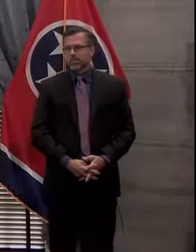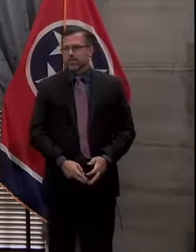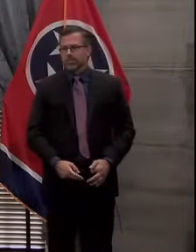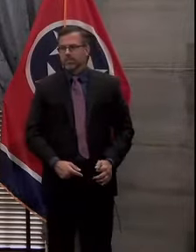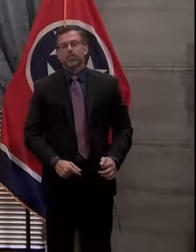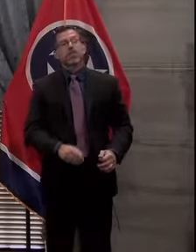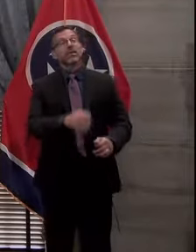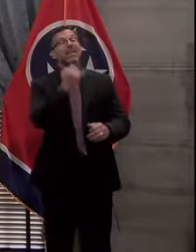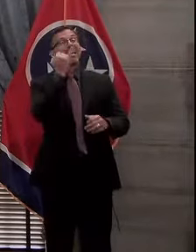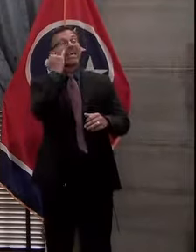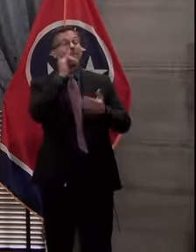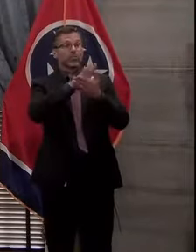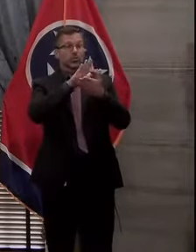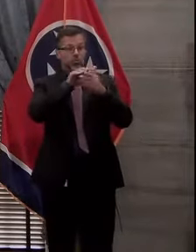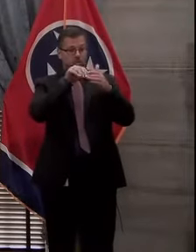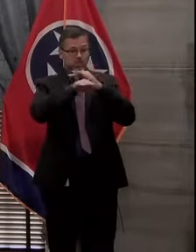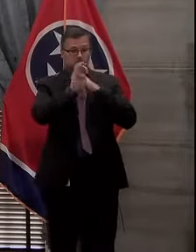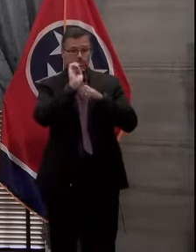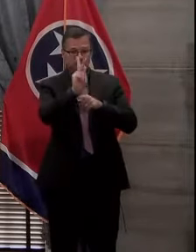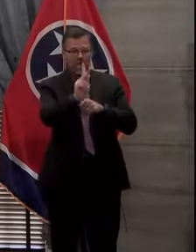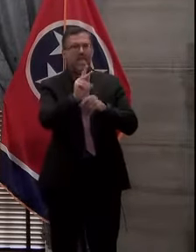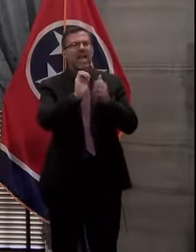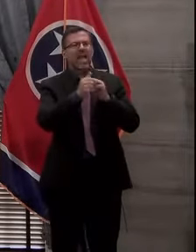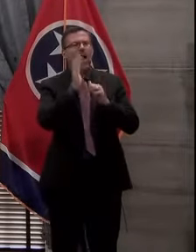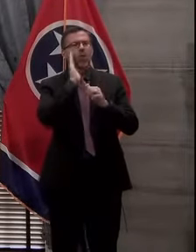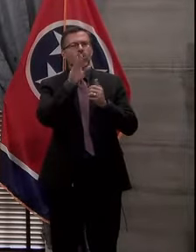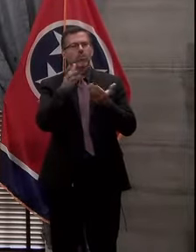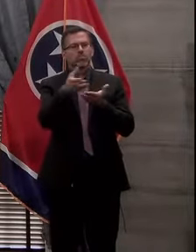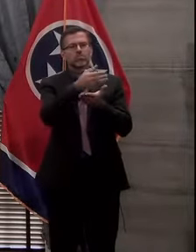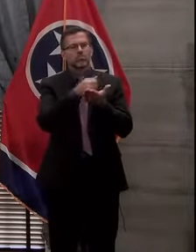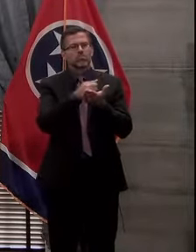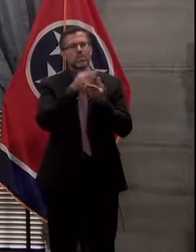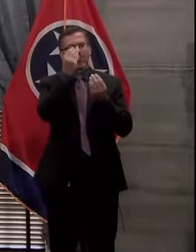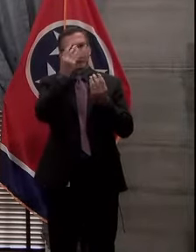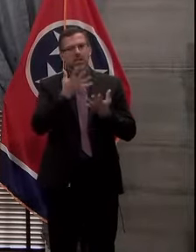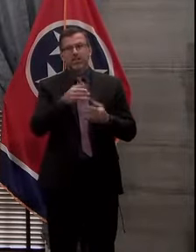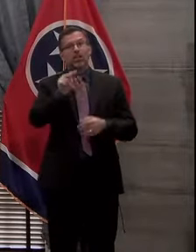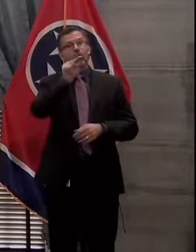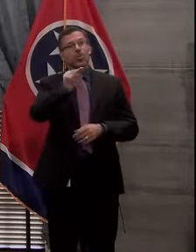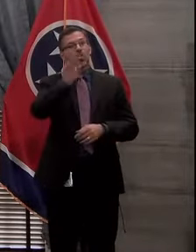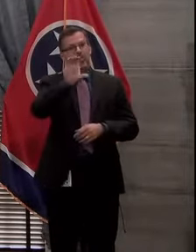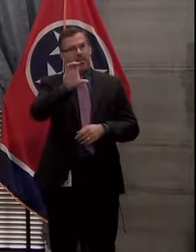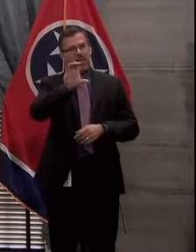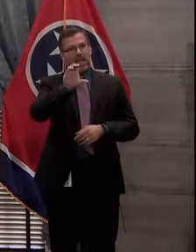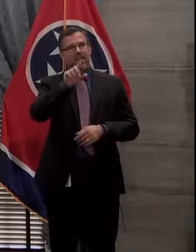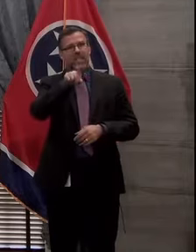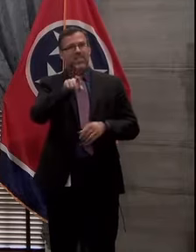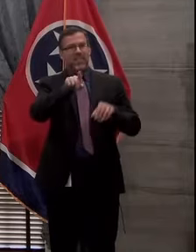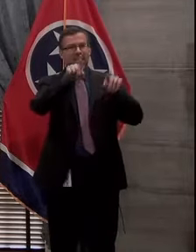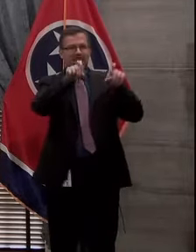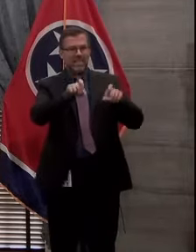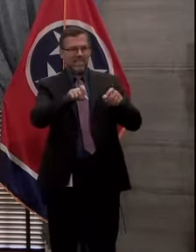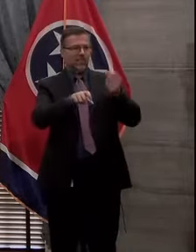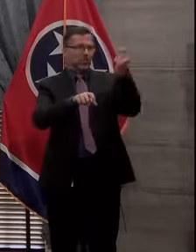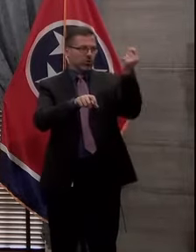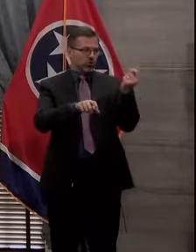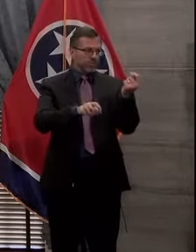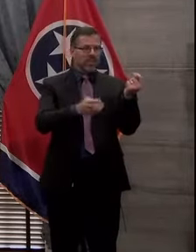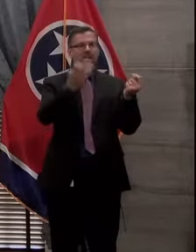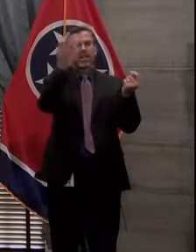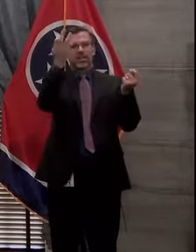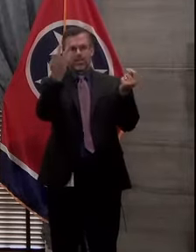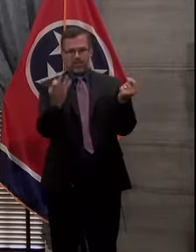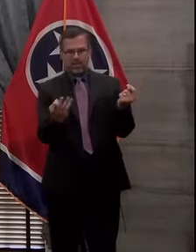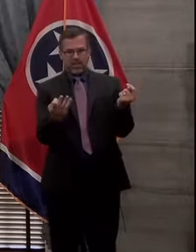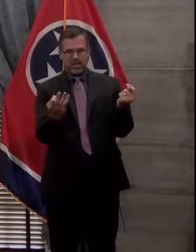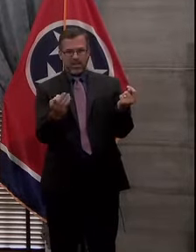schools? I know, for instance, I was just looking at some data, and I noticed North Carolina, for instance, they do it twice a week, Tuesday and I believe Friday, and they look at